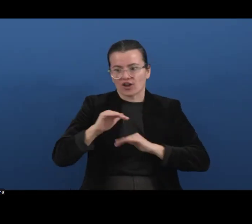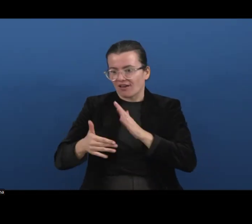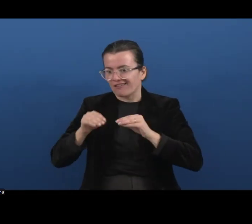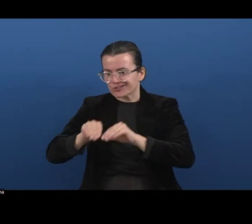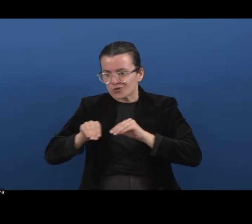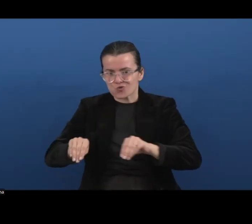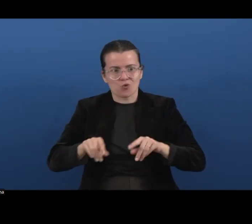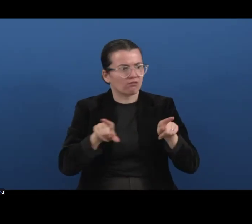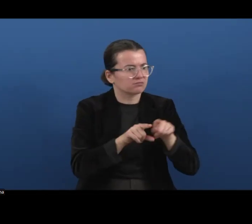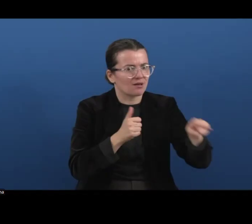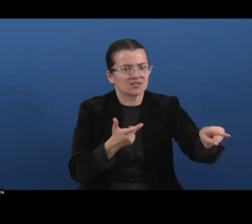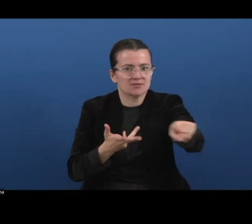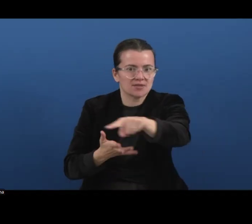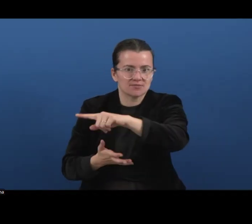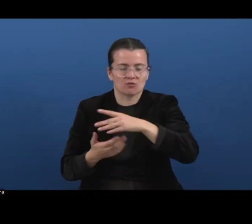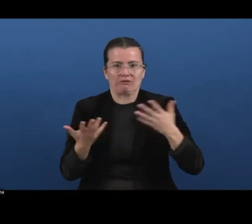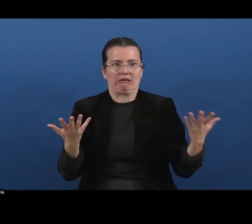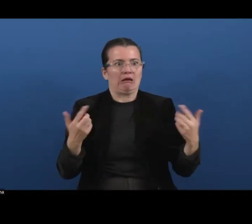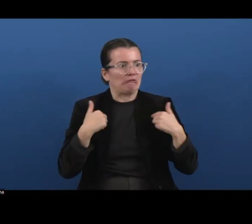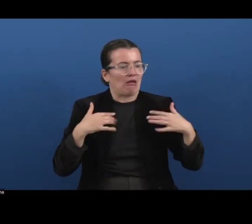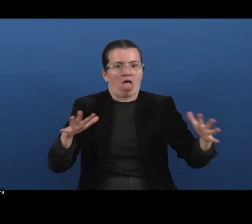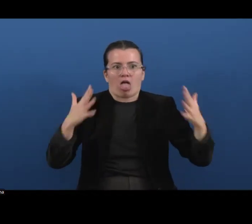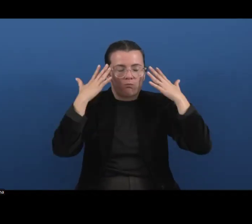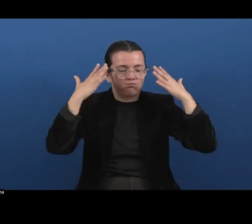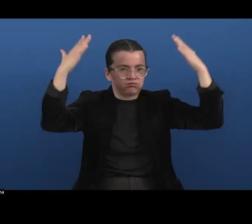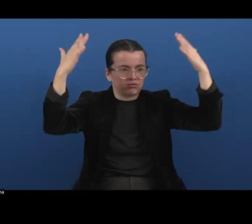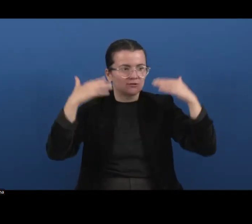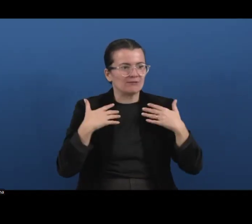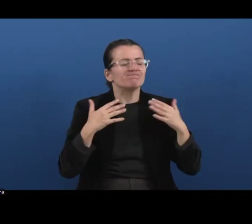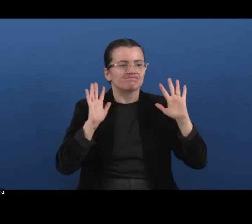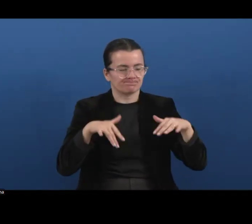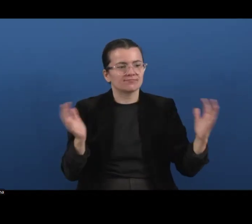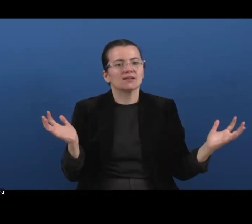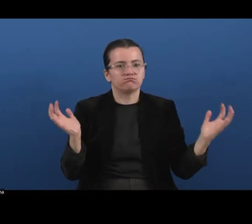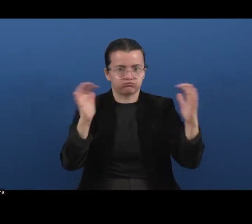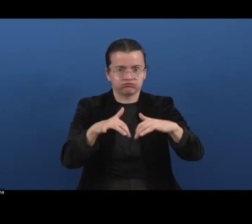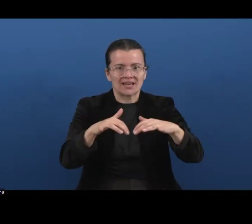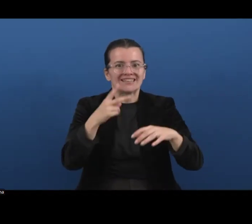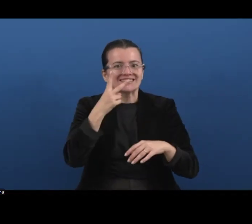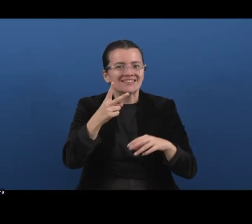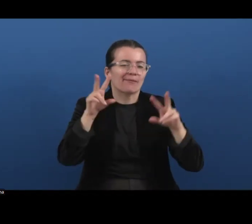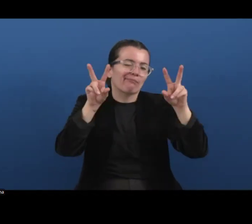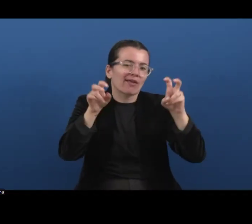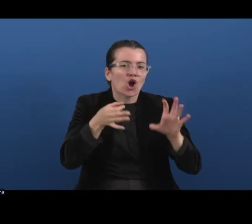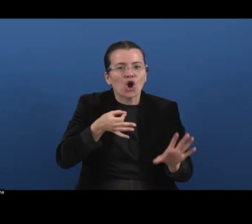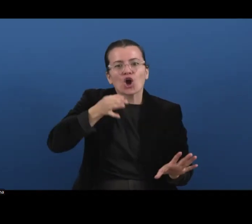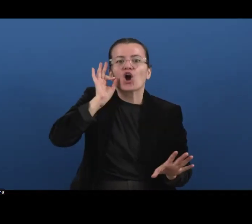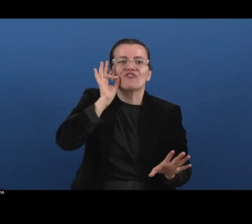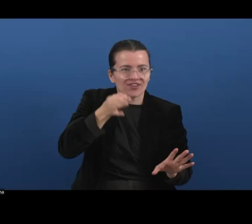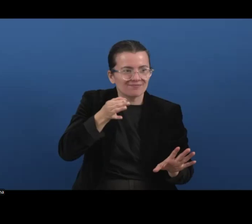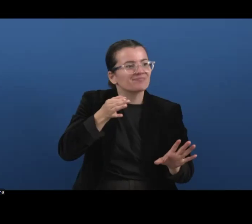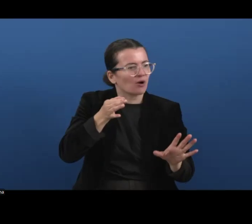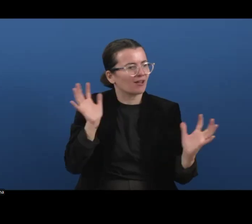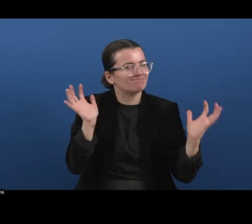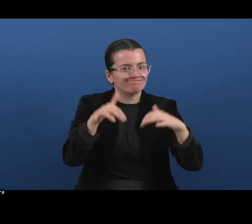bring individuals together who have a shared lived experience. We do this with other things now.